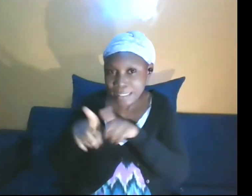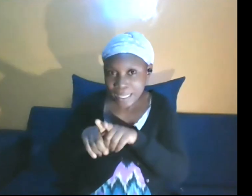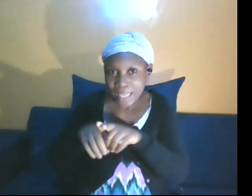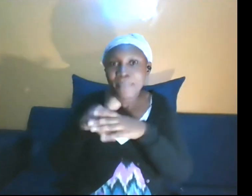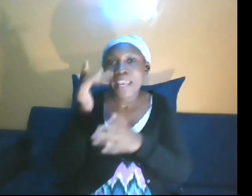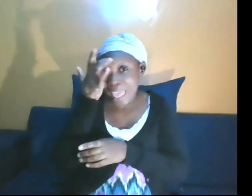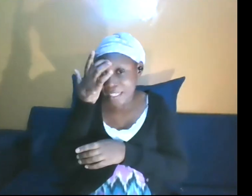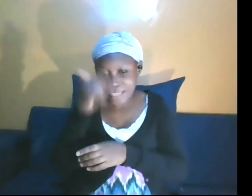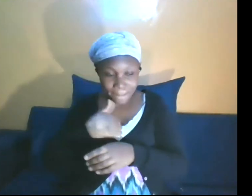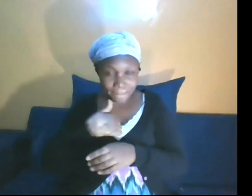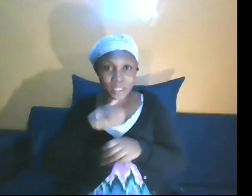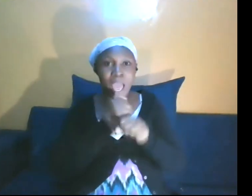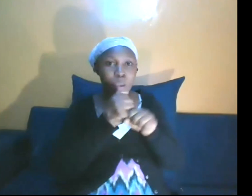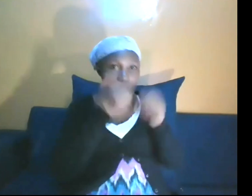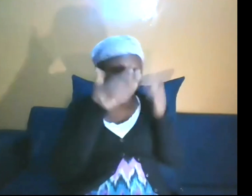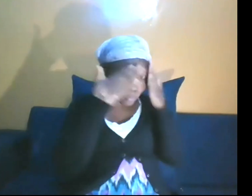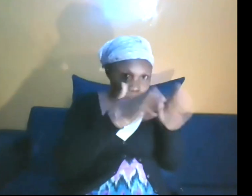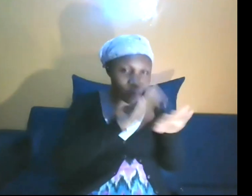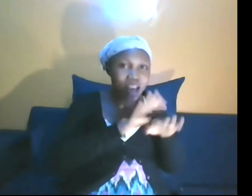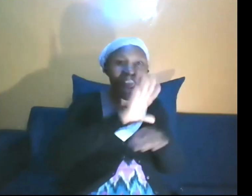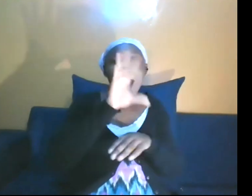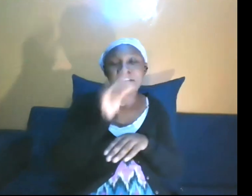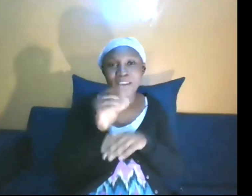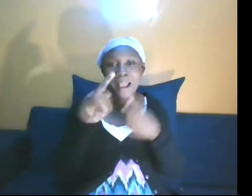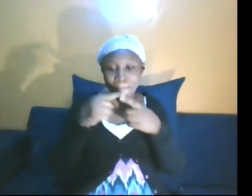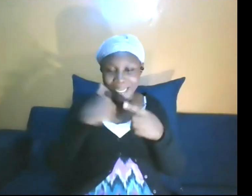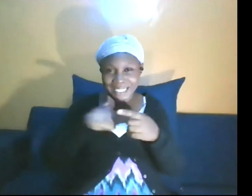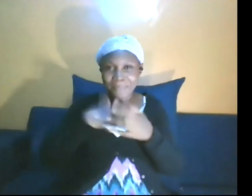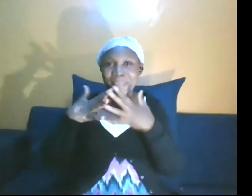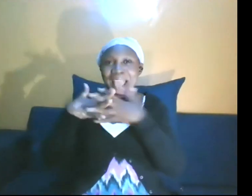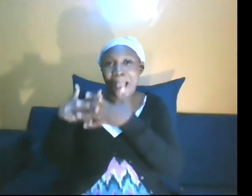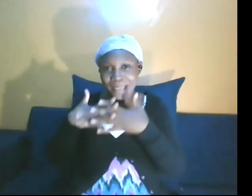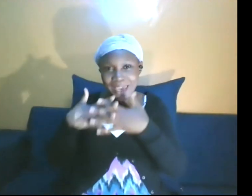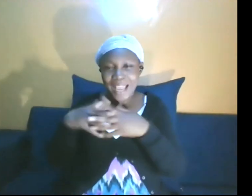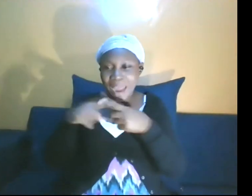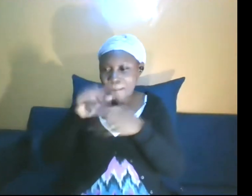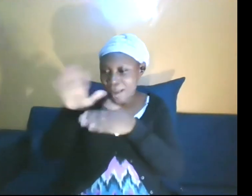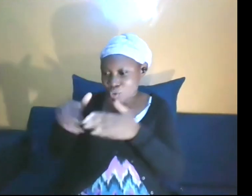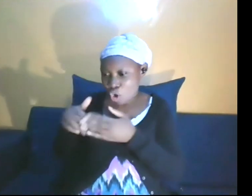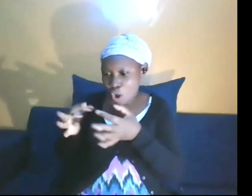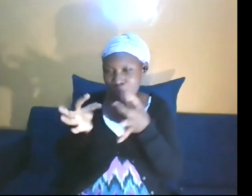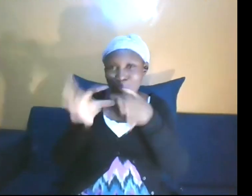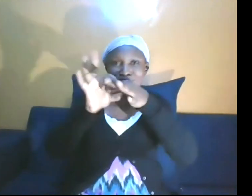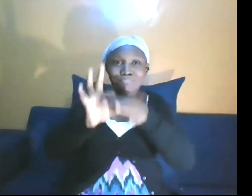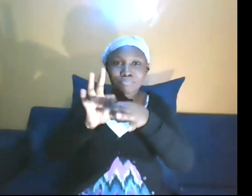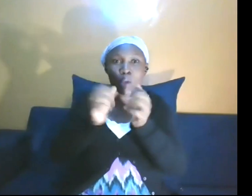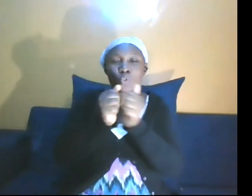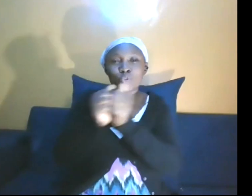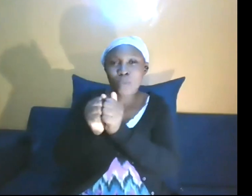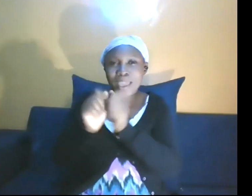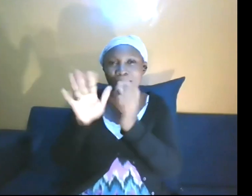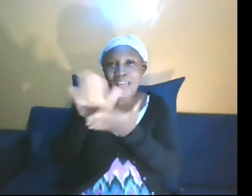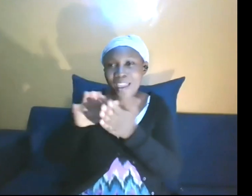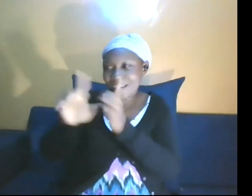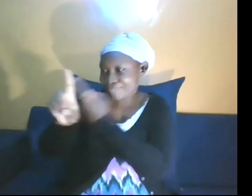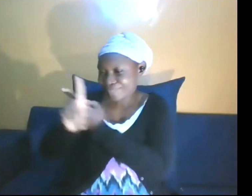descent, although she is American. So we came to this project from 2 very different spaces in terms of where we live